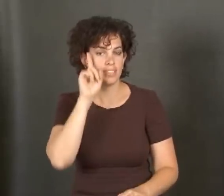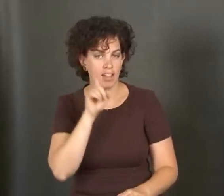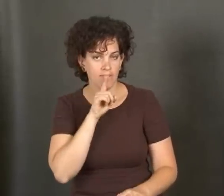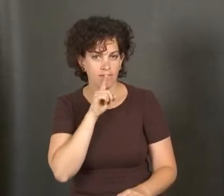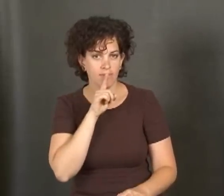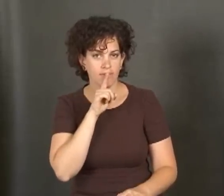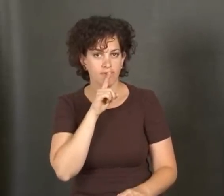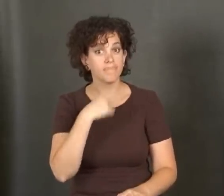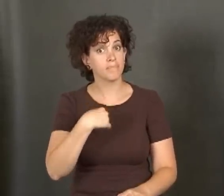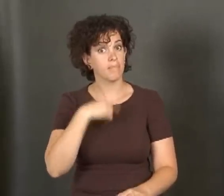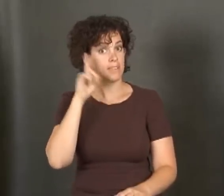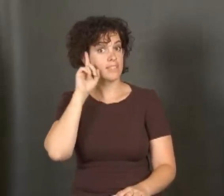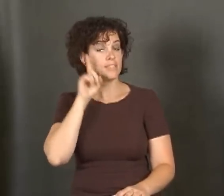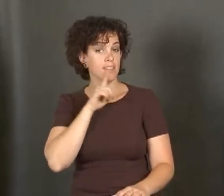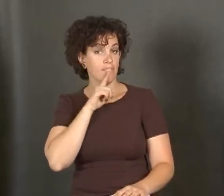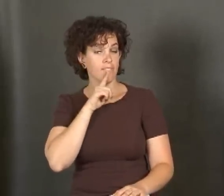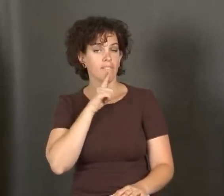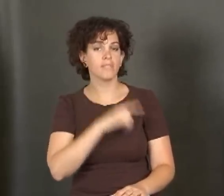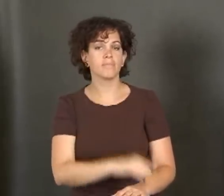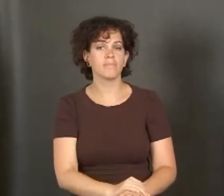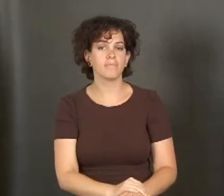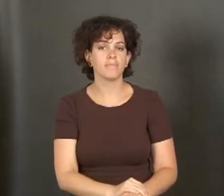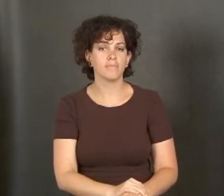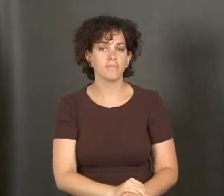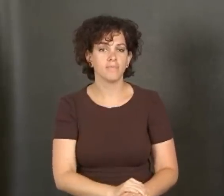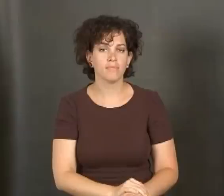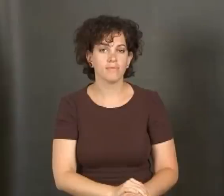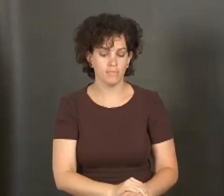Deaf. I am deaf.